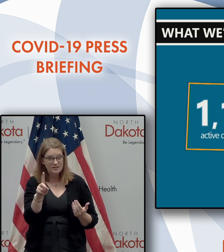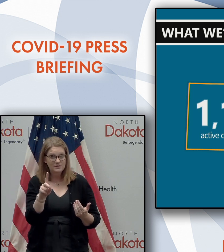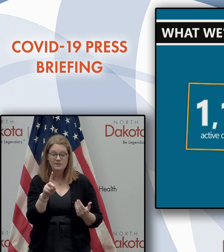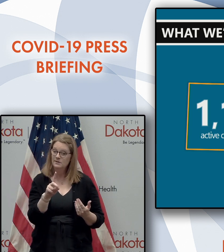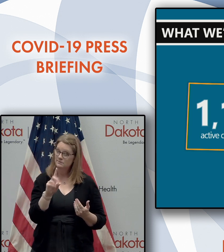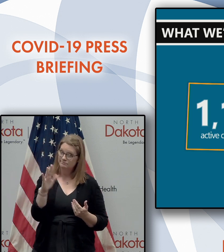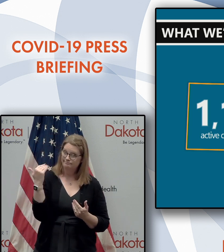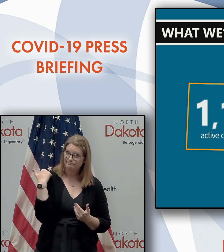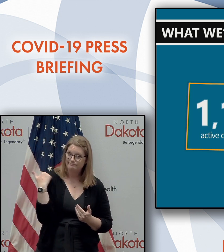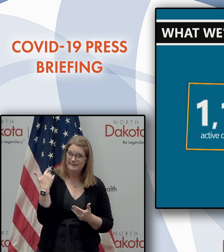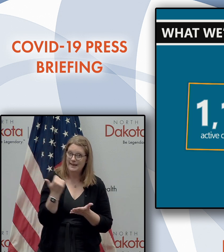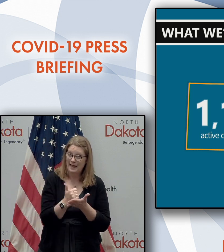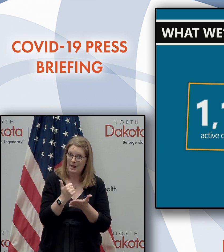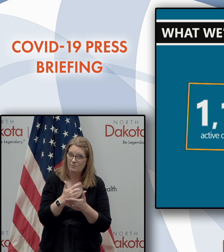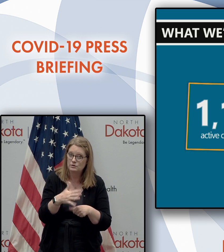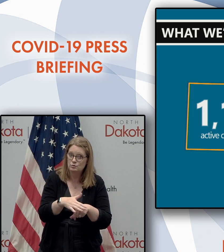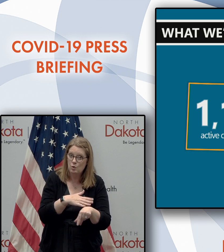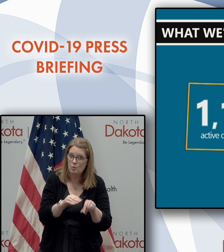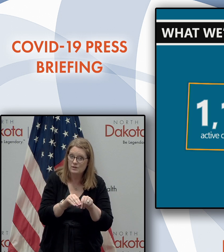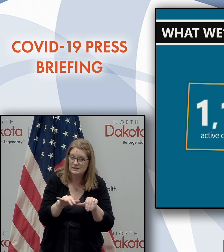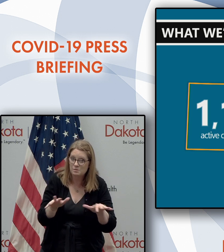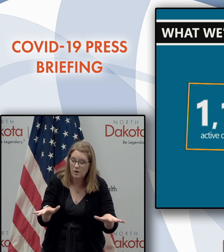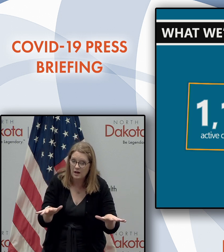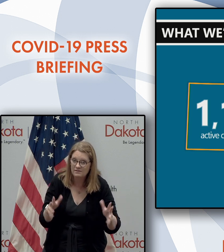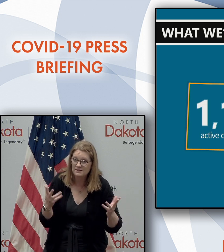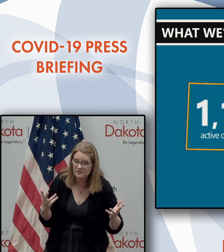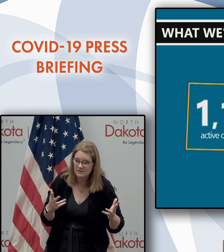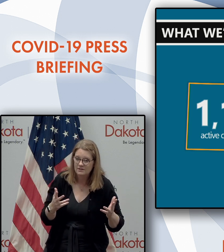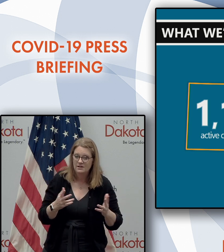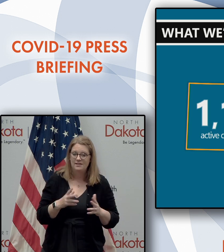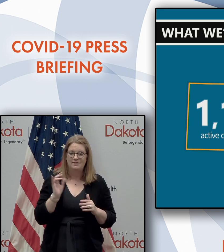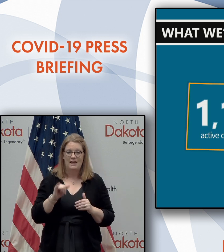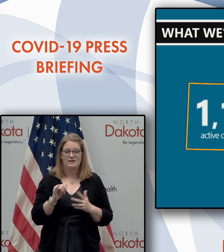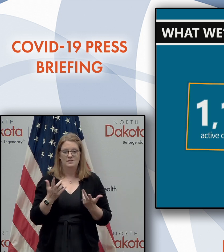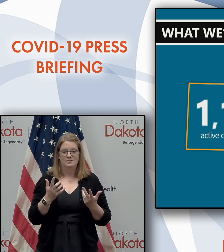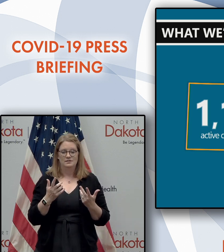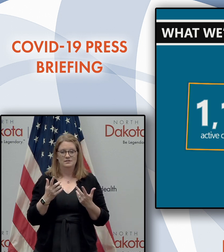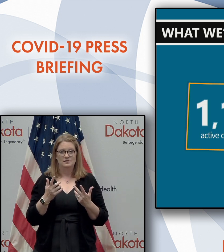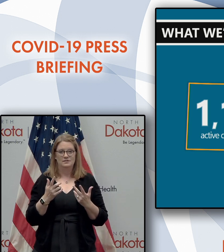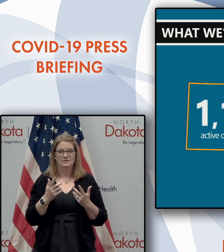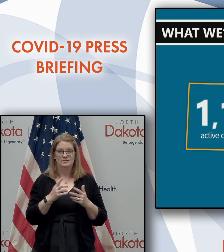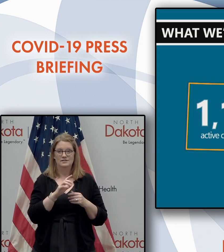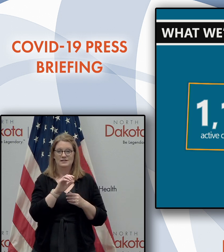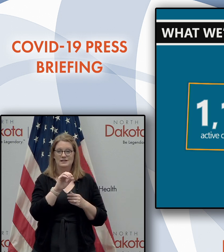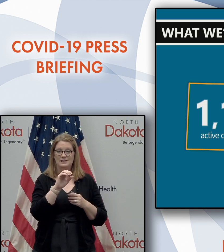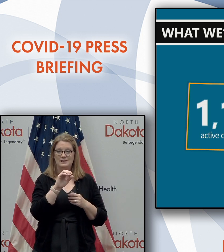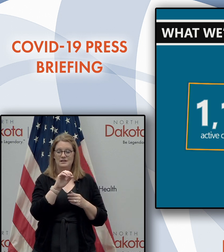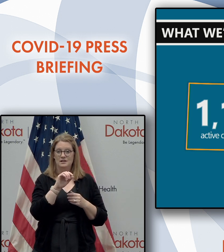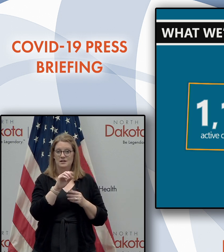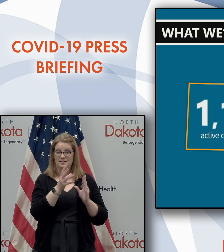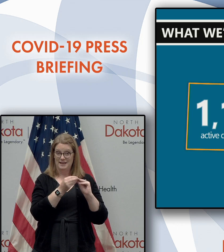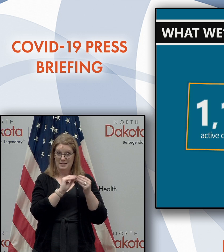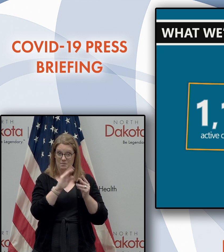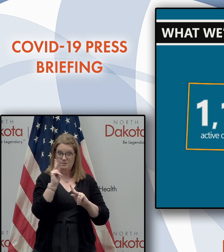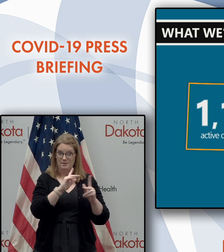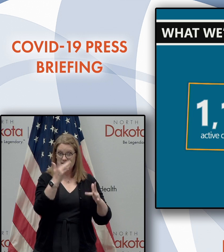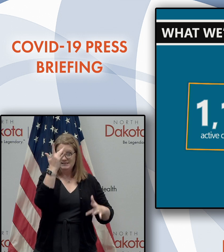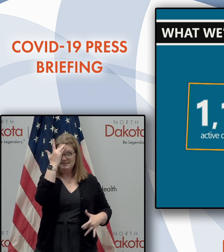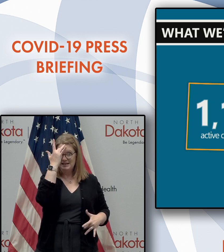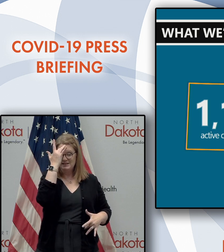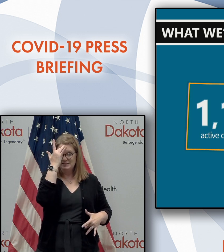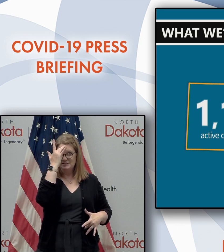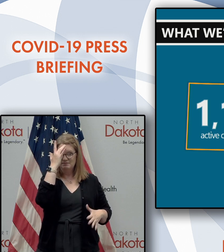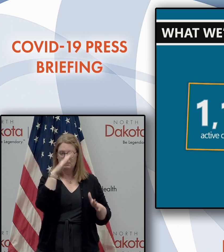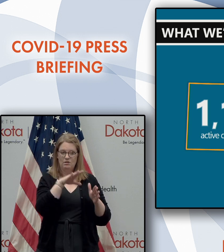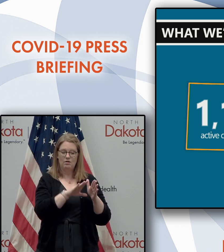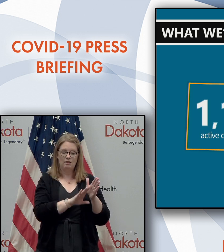the spread. If we slow the spread, we can get actives climbing actives climbing